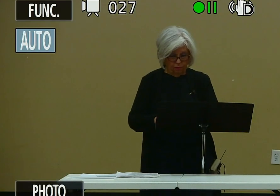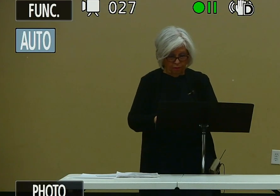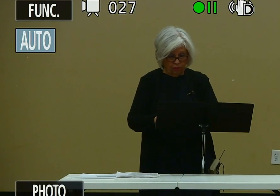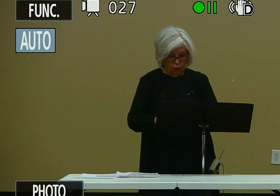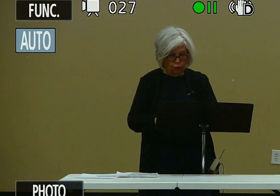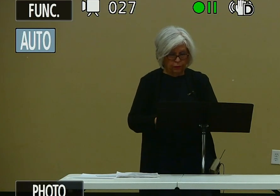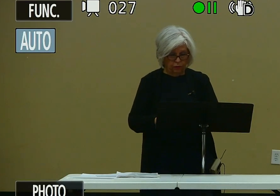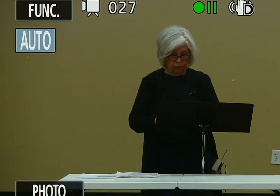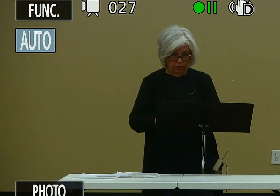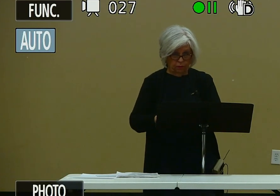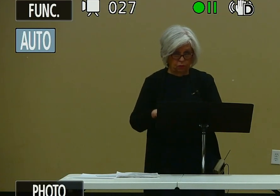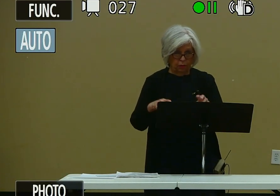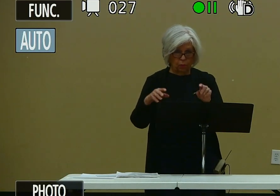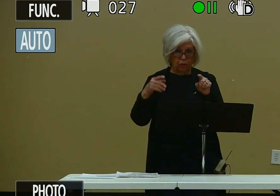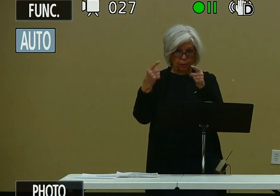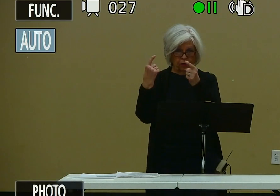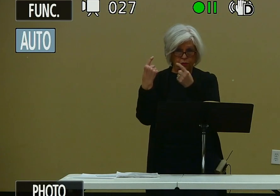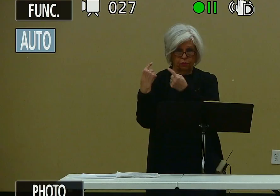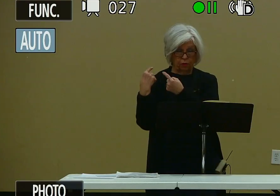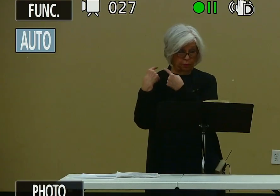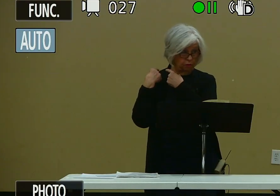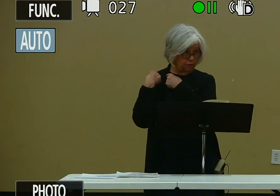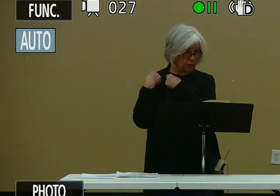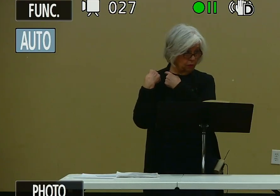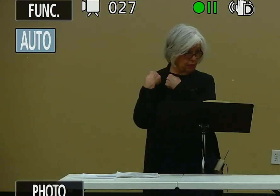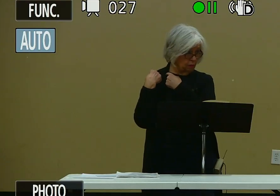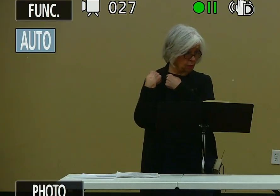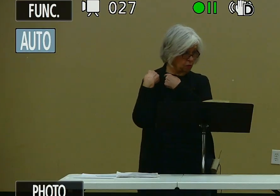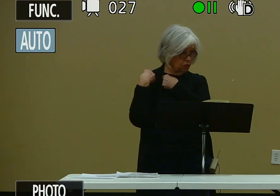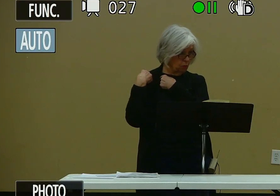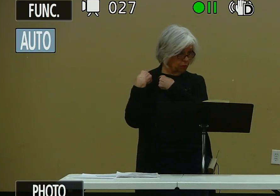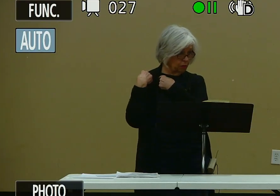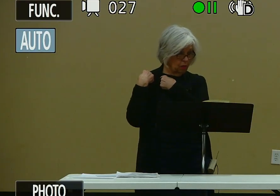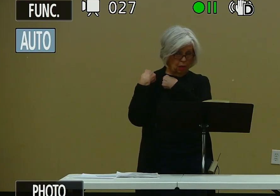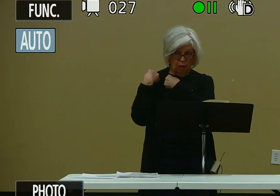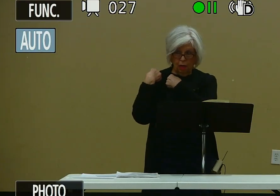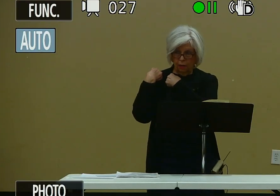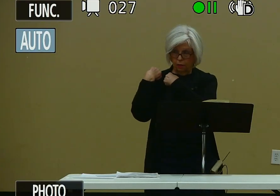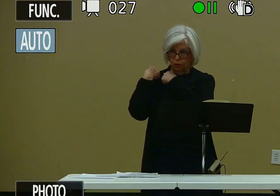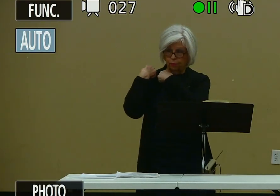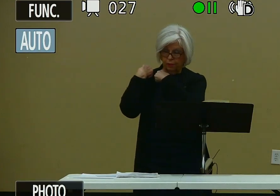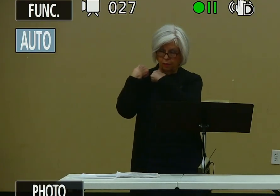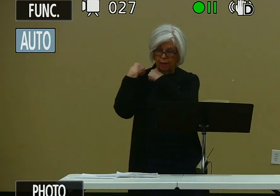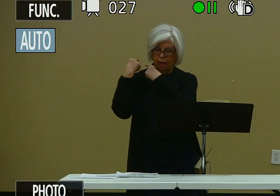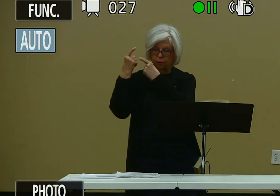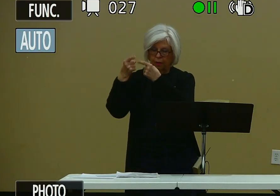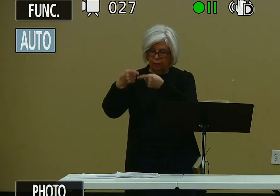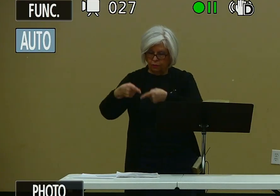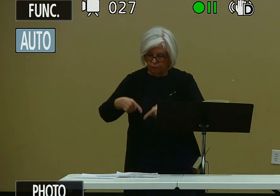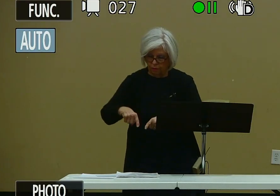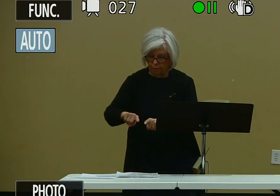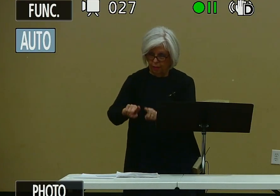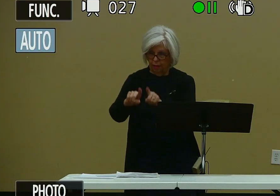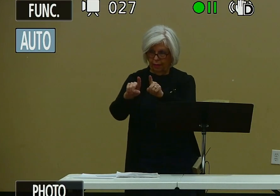to learn this one. So during, while, or as, you start with your fingers here on your shoulder, and then you bring them out and turn them like